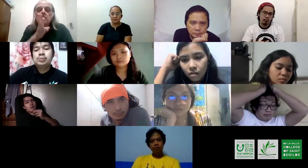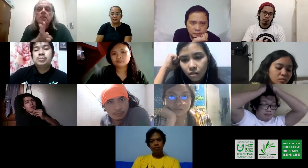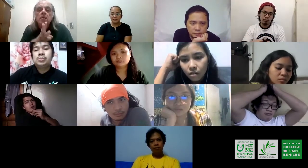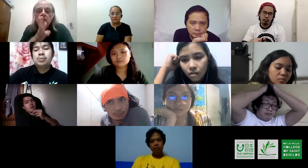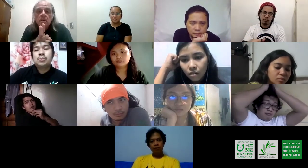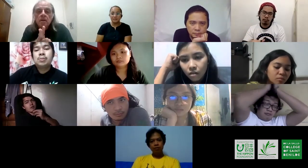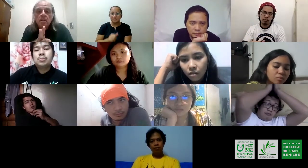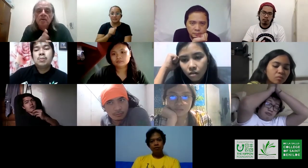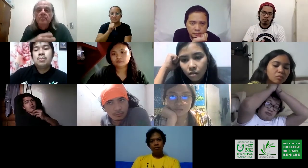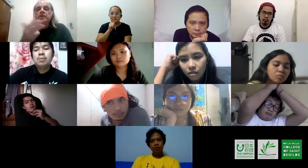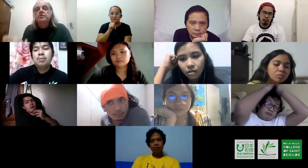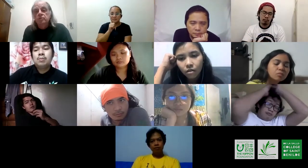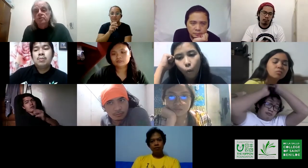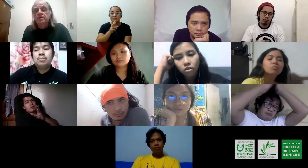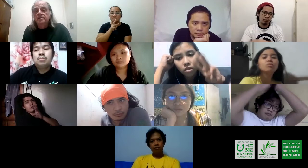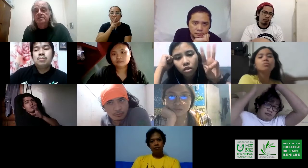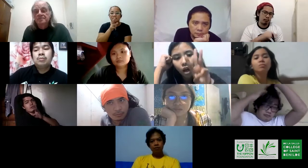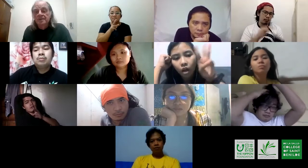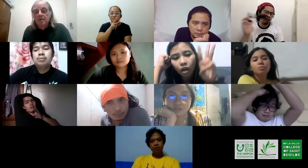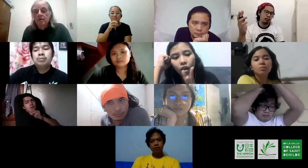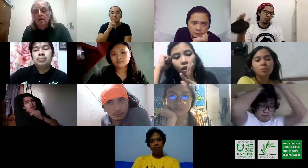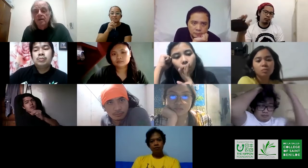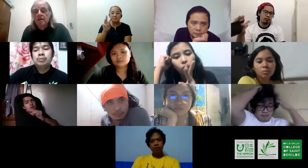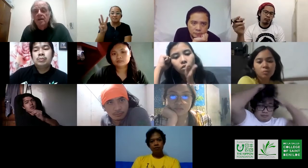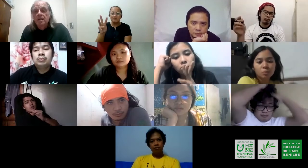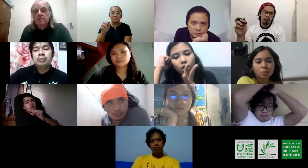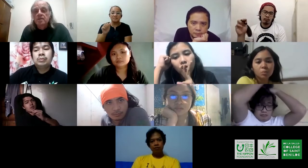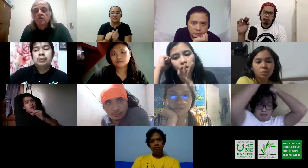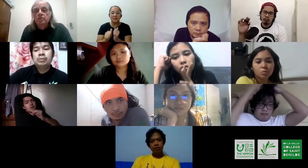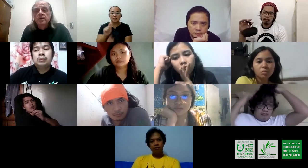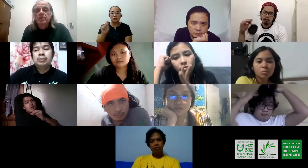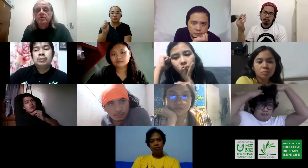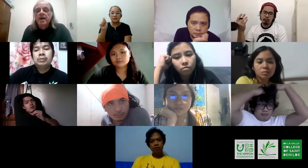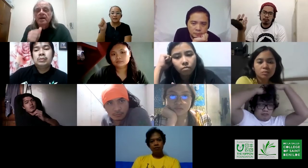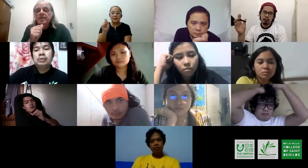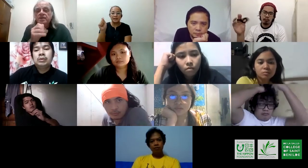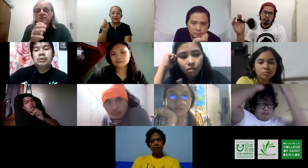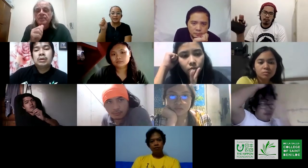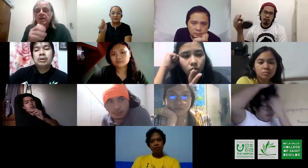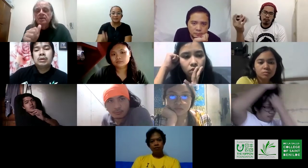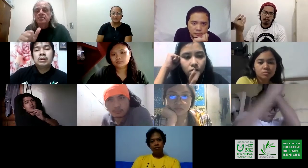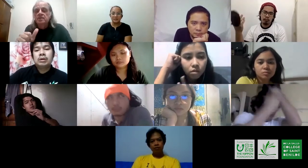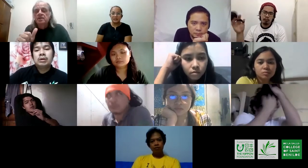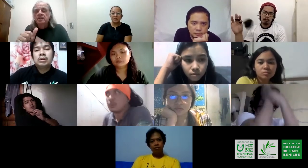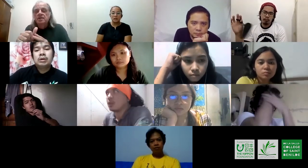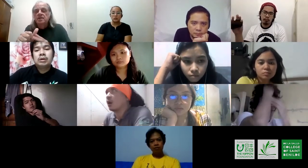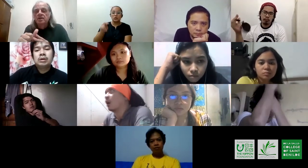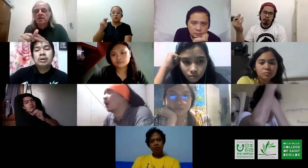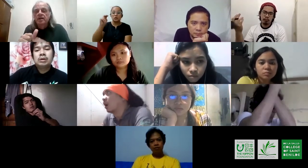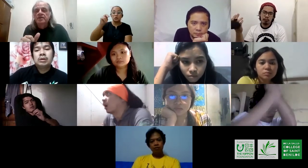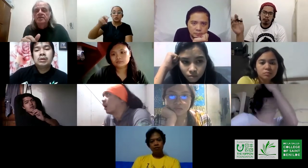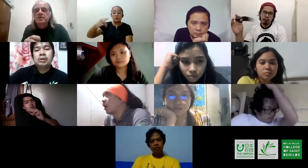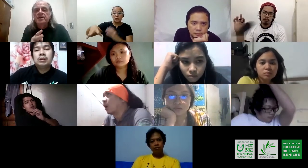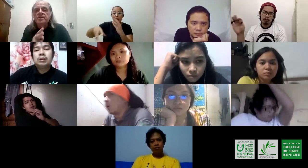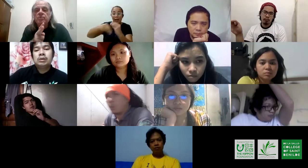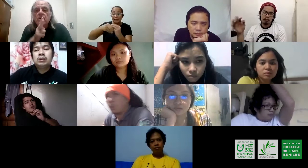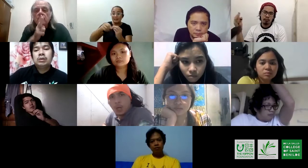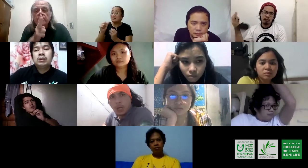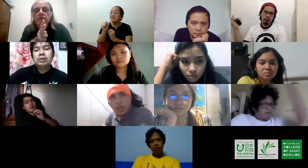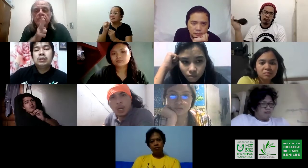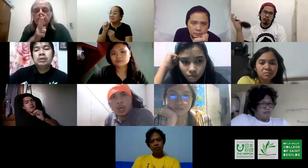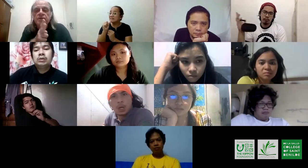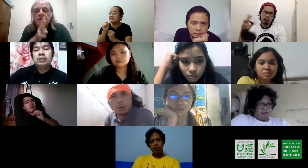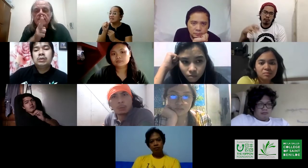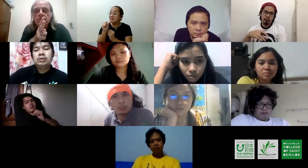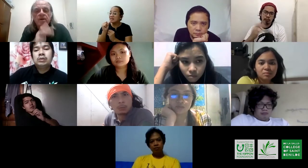or means Tuesday, okay? So you need to add this because in the signs, we're